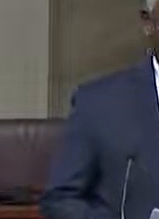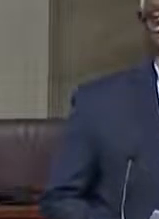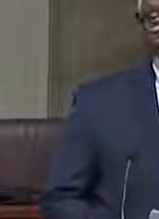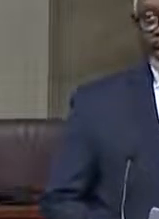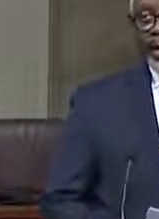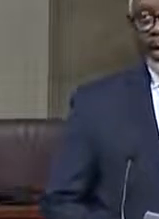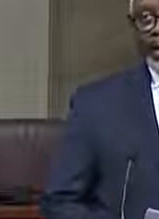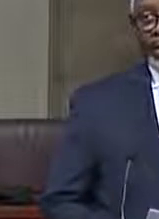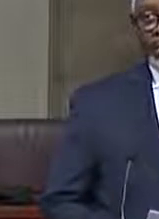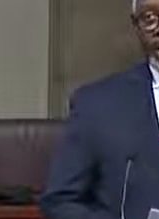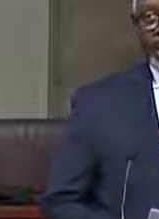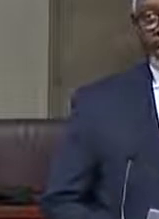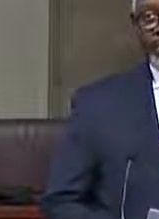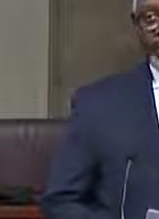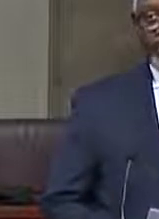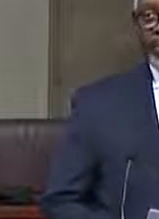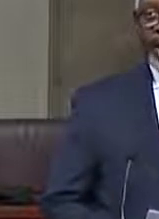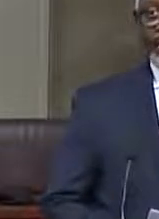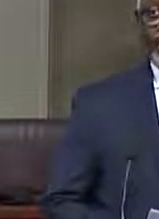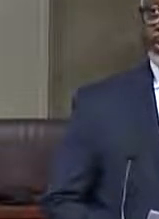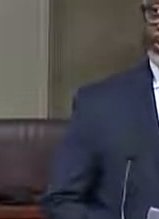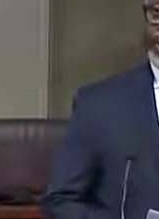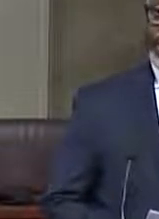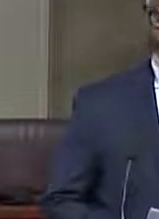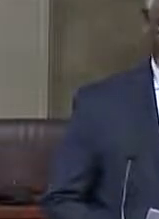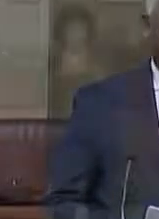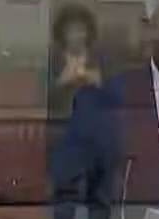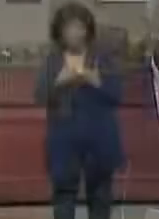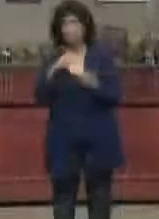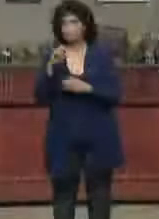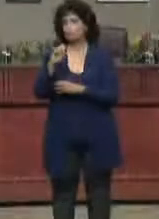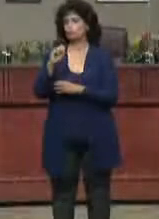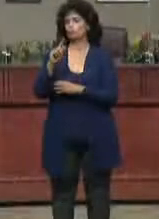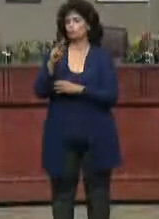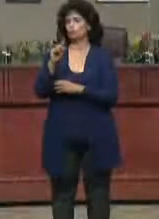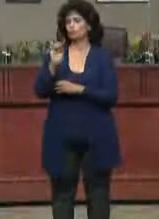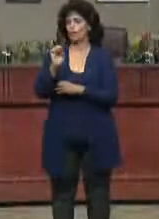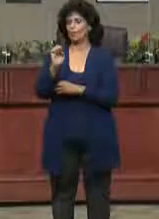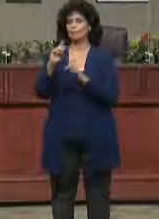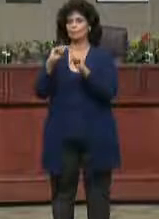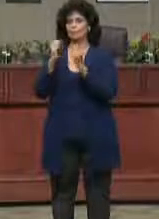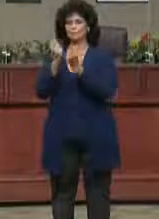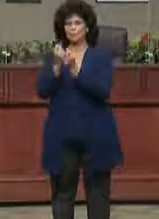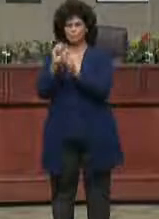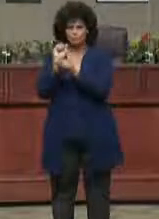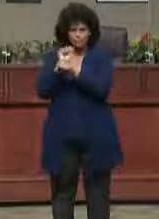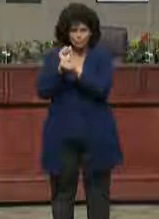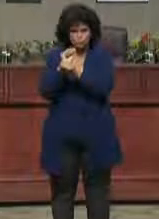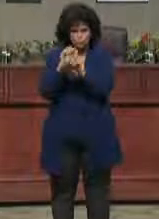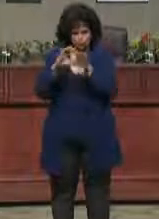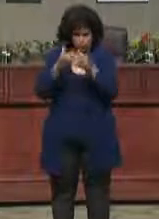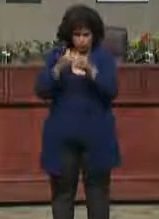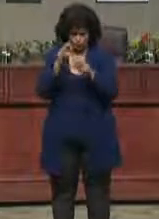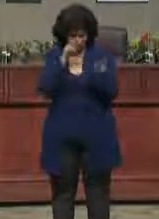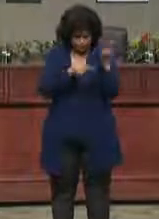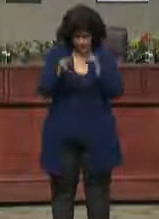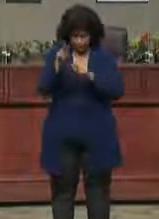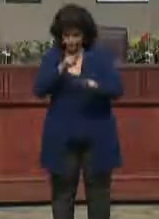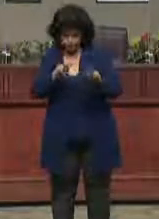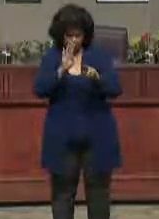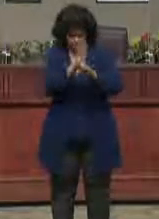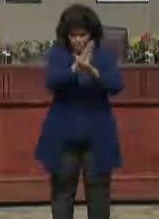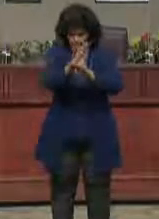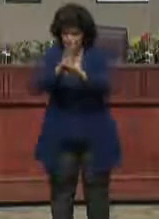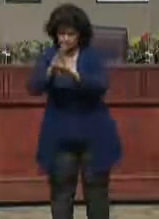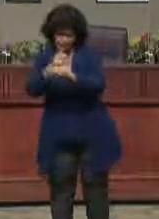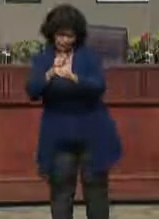And we've done that by having the compliance of the strike teams. So I'm going to provide you an update about the work